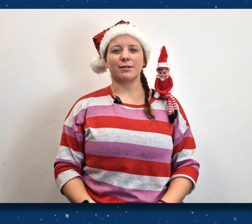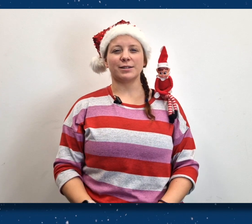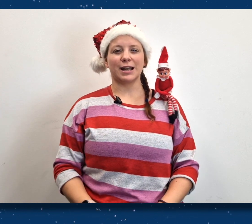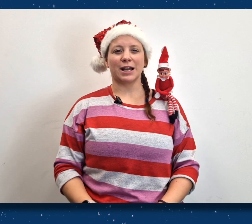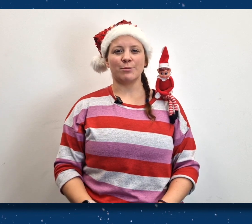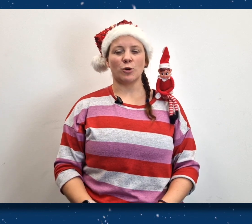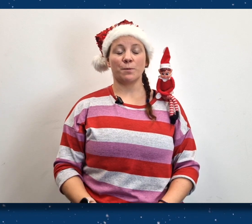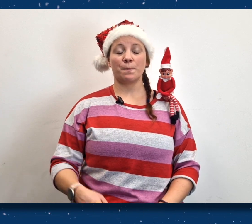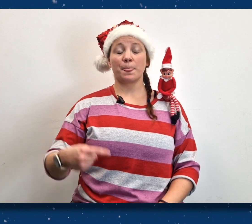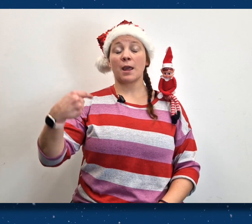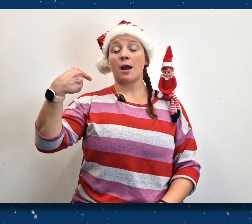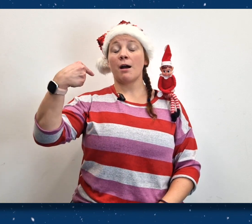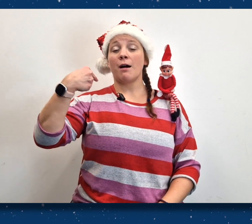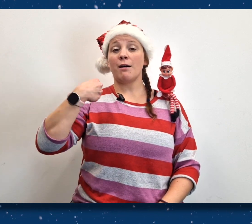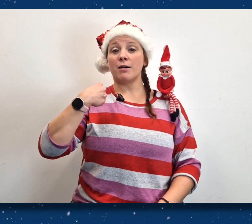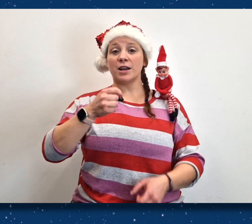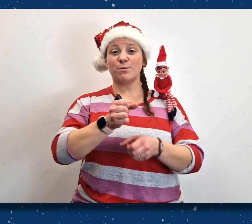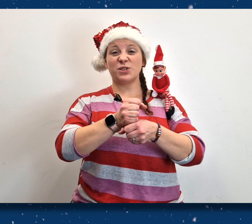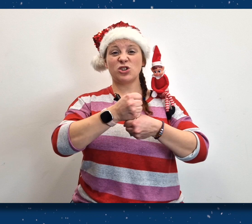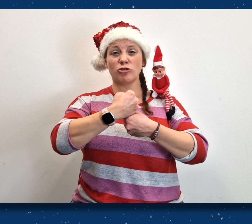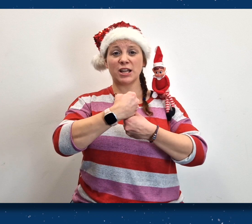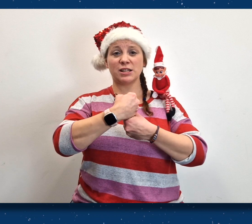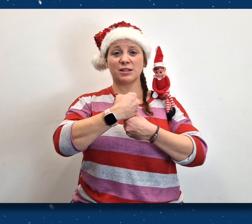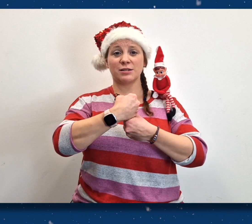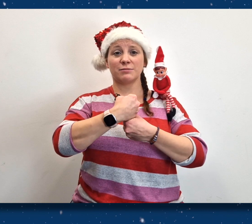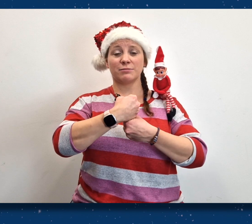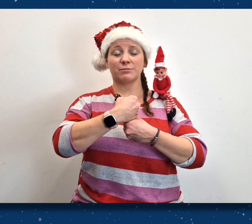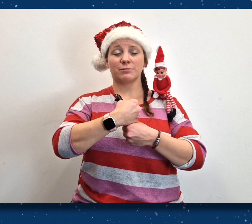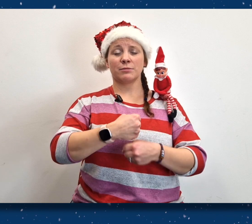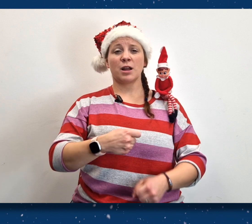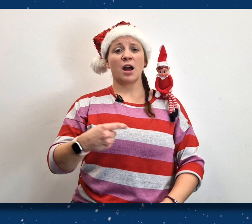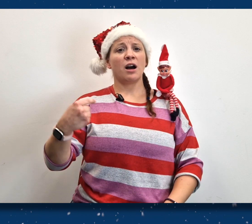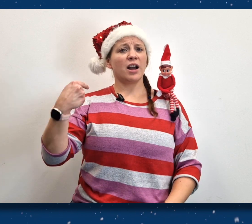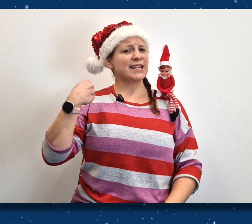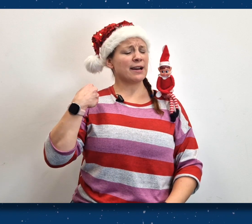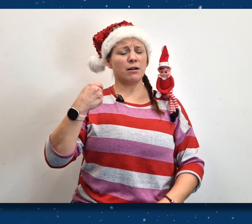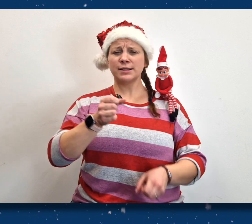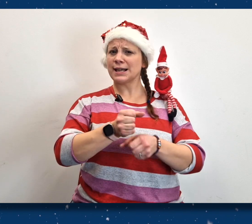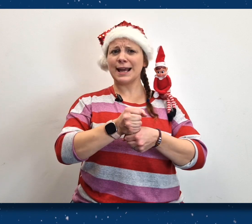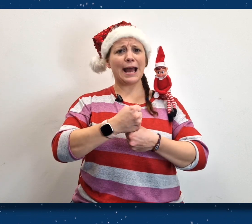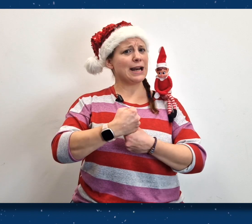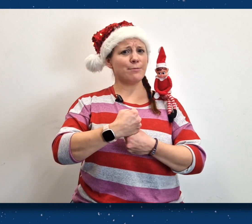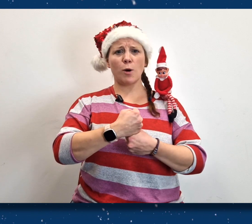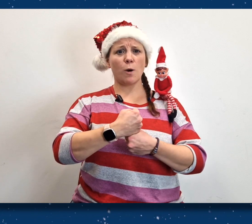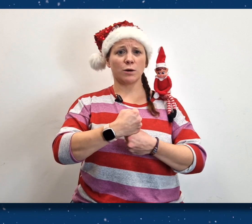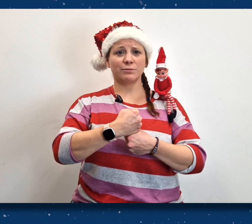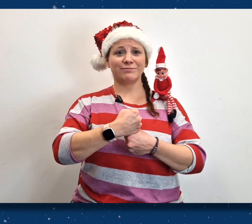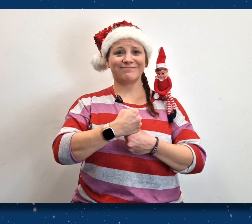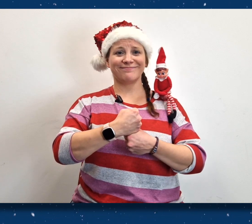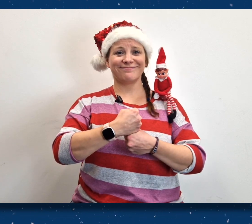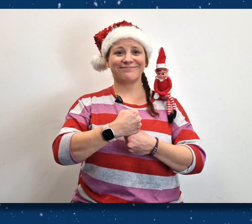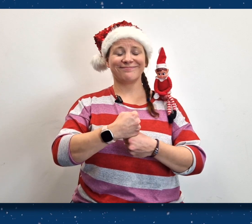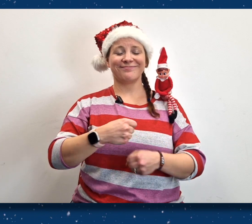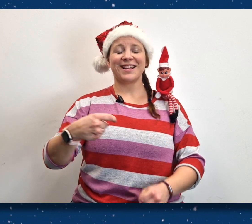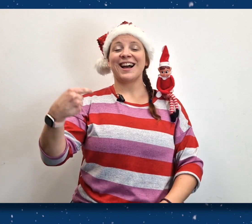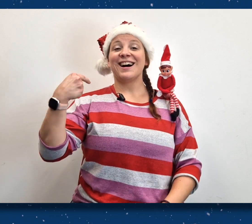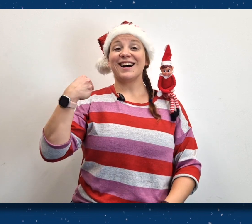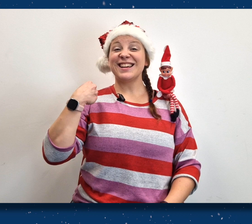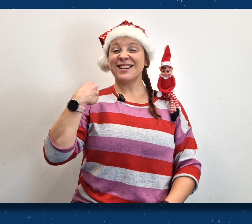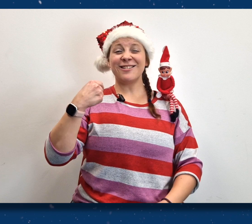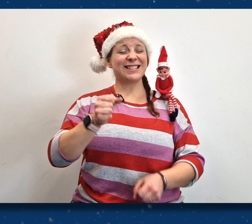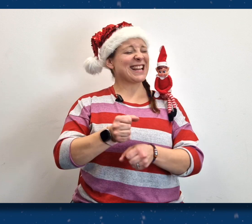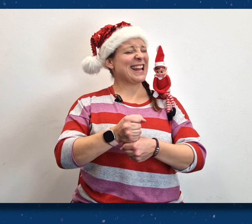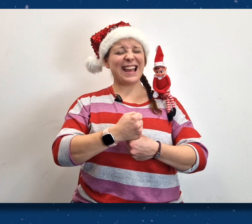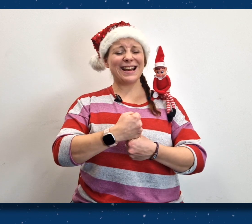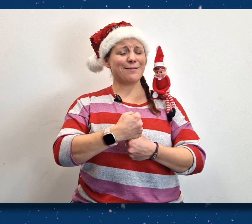But I can't take any more. I'm stressed. I can't take any more.